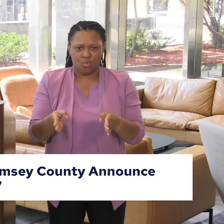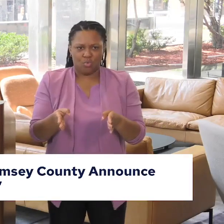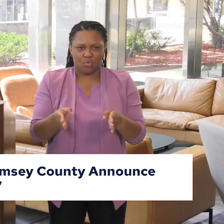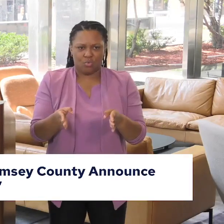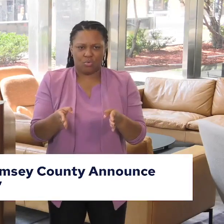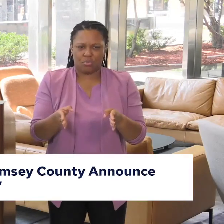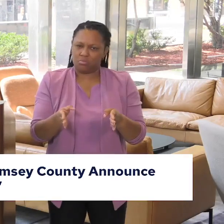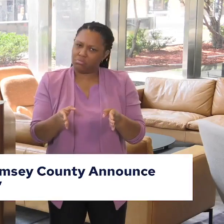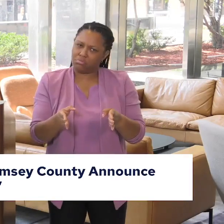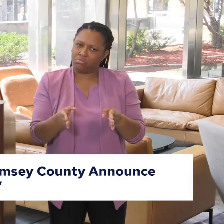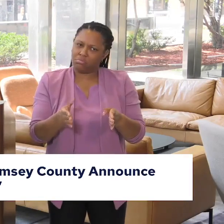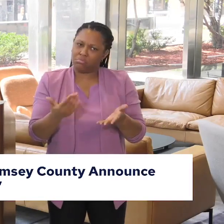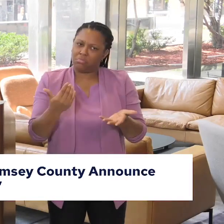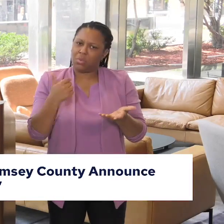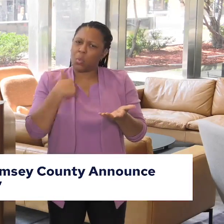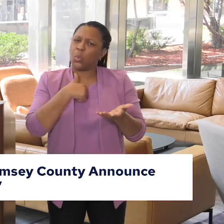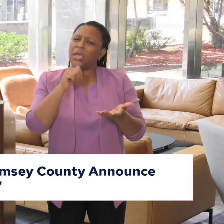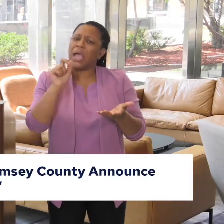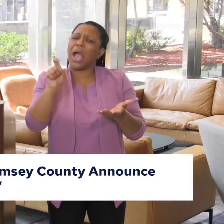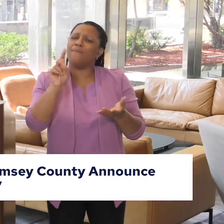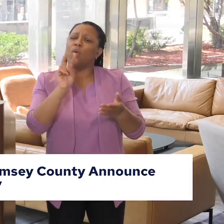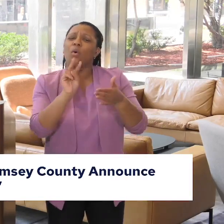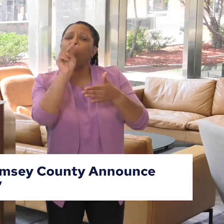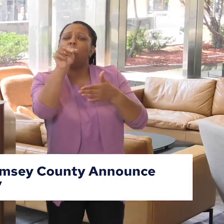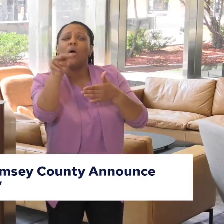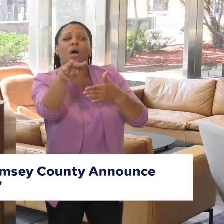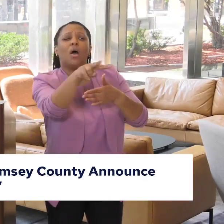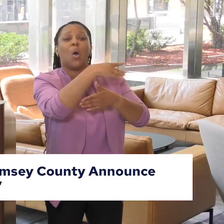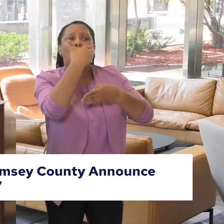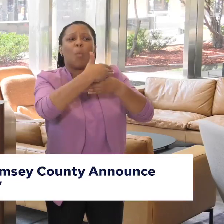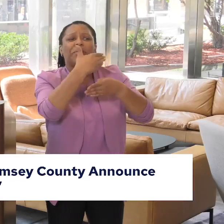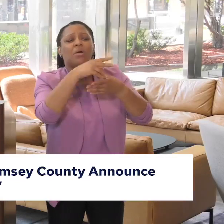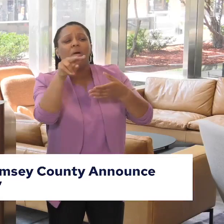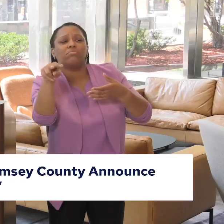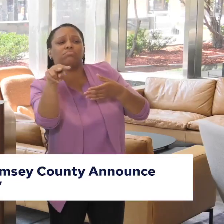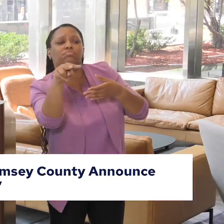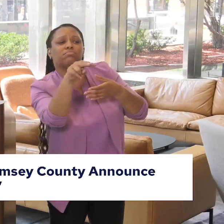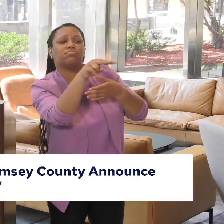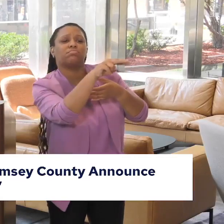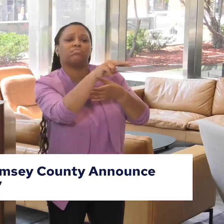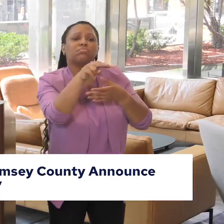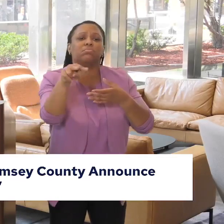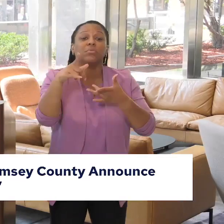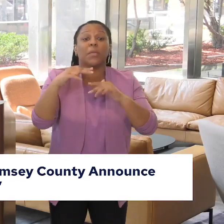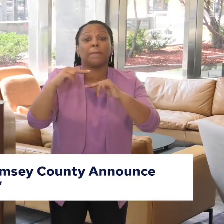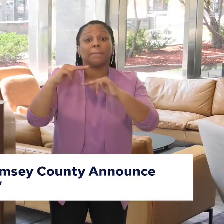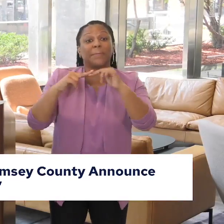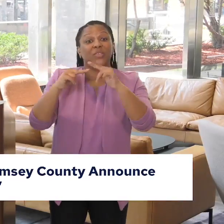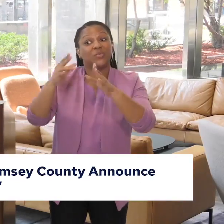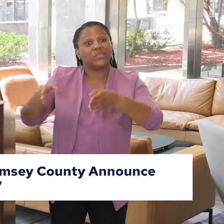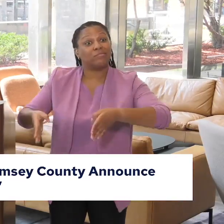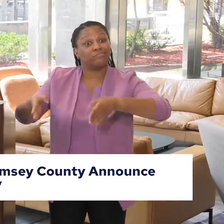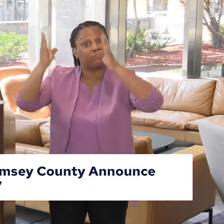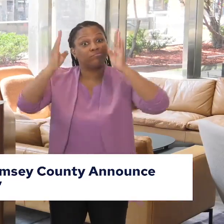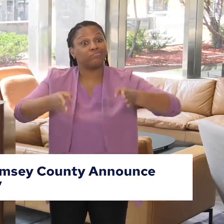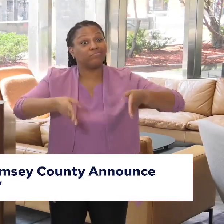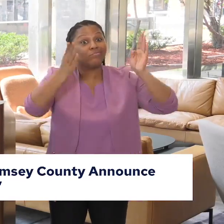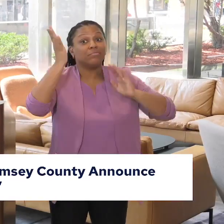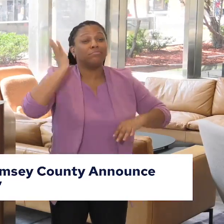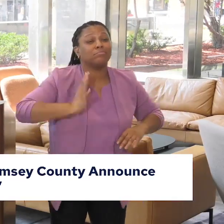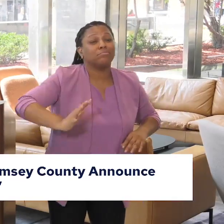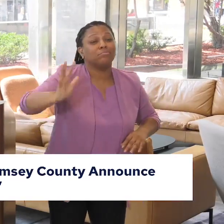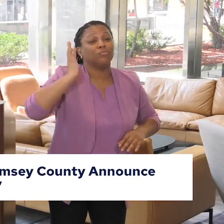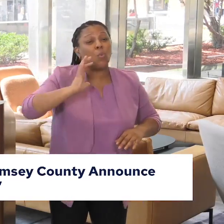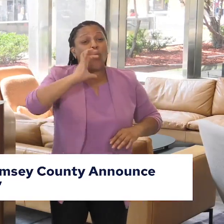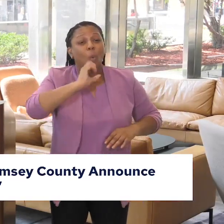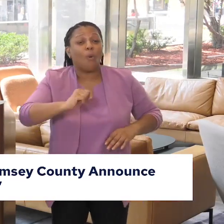look out these windows behind me. You see the buildings of the past, my grandparents and my great-grandparents, and then we stand